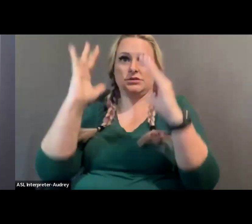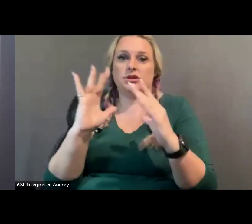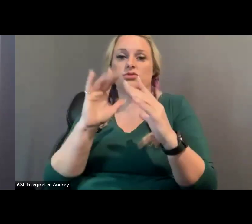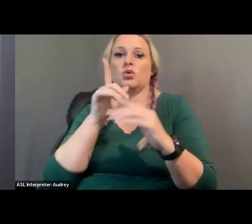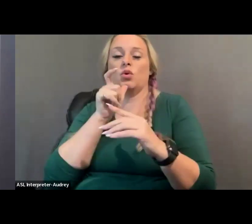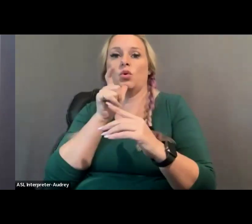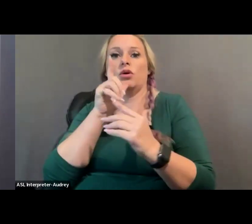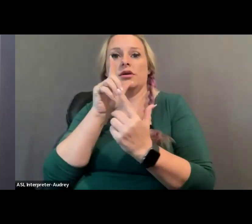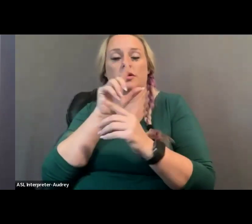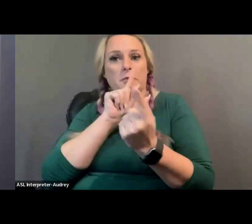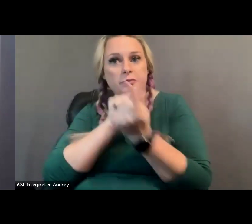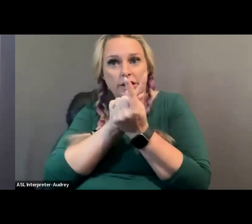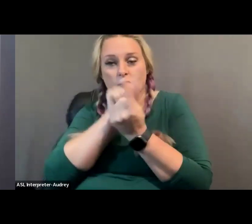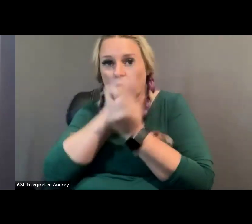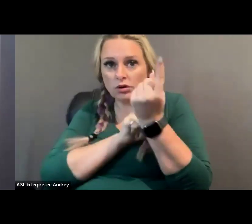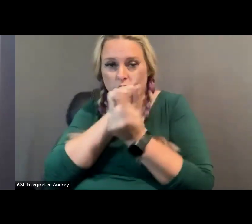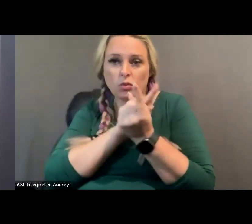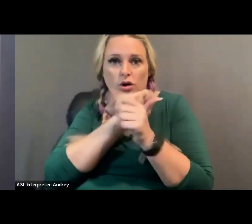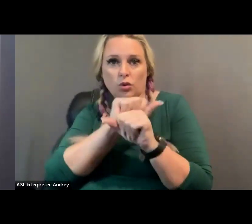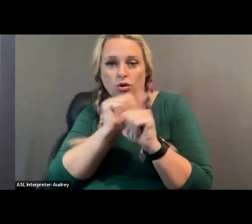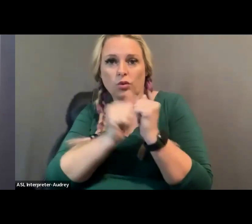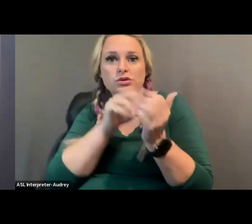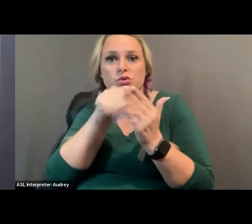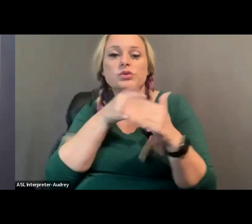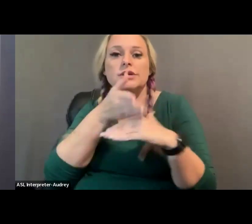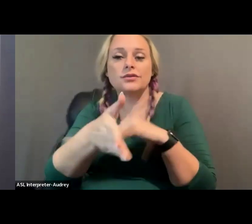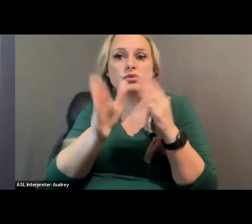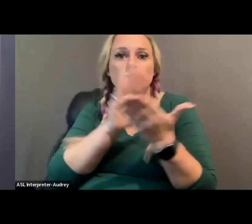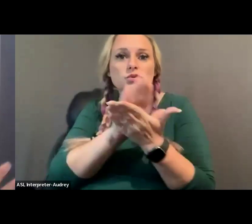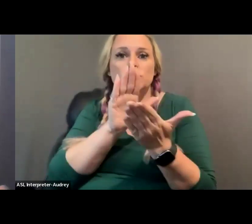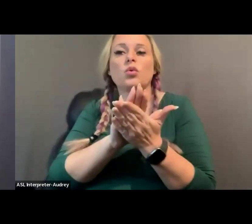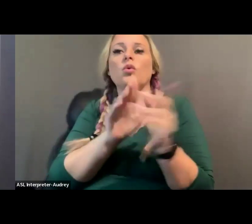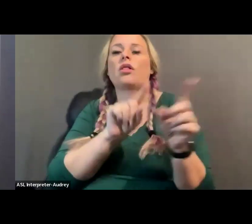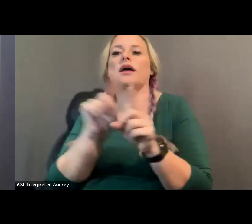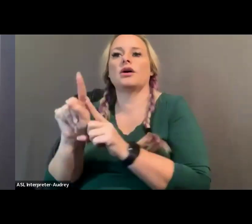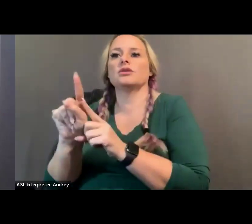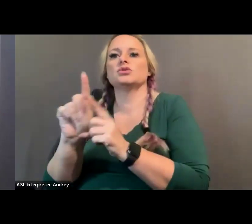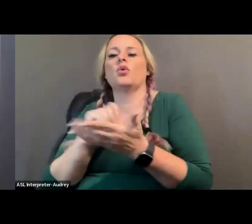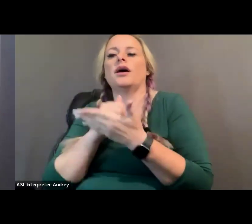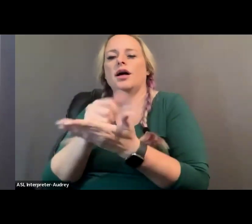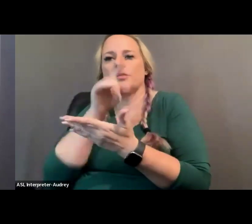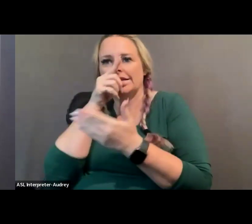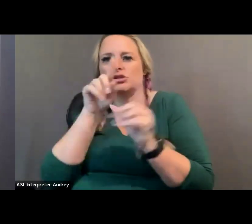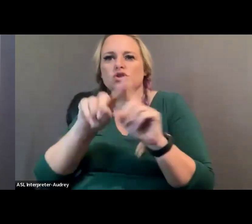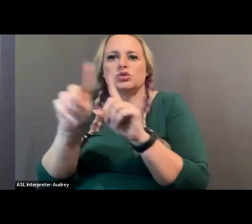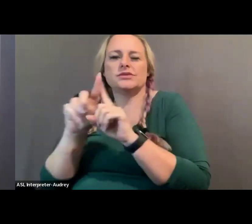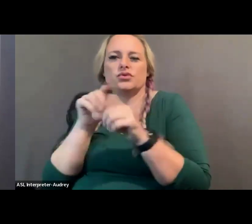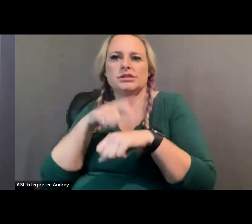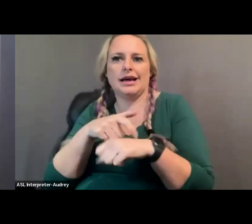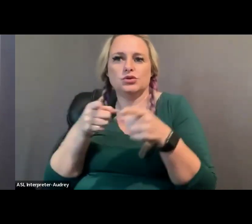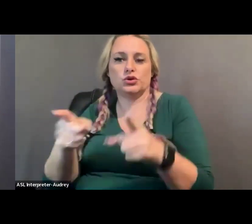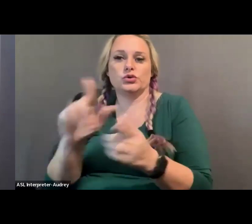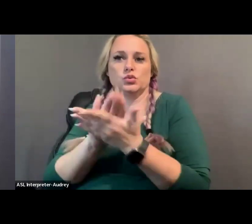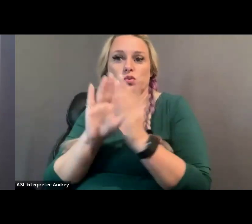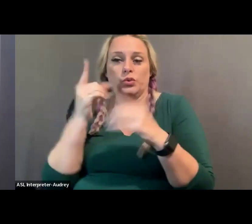students after school, have worked with a small group of kids in other areas of their day to really practice those skills, have